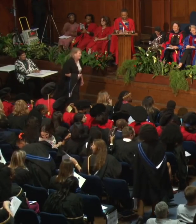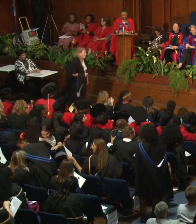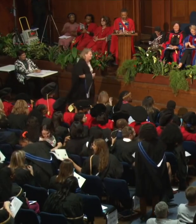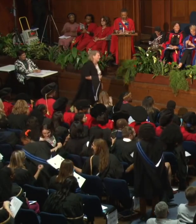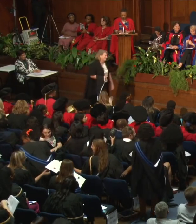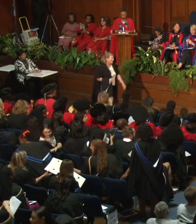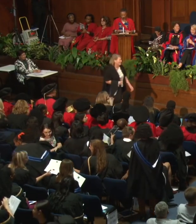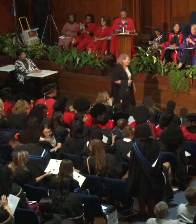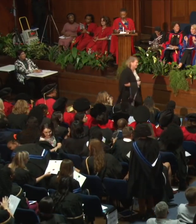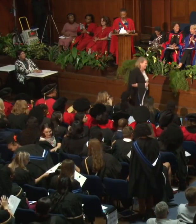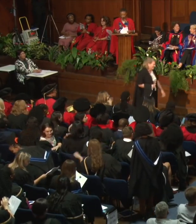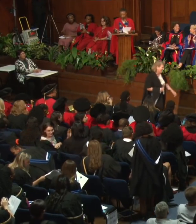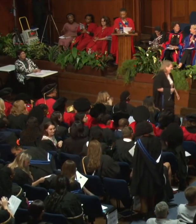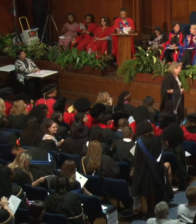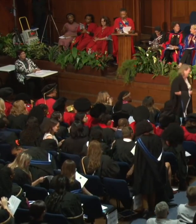Davidson.